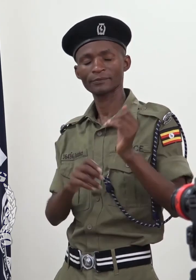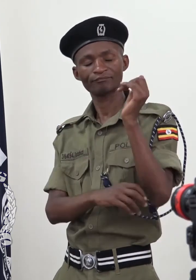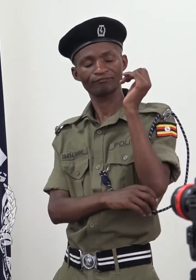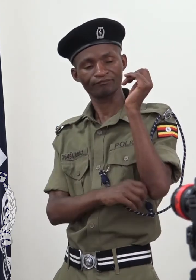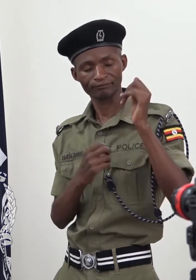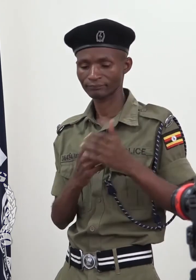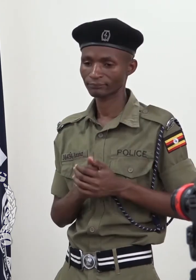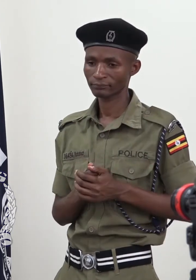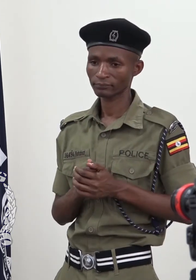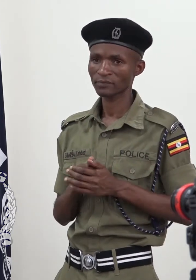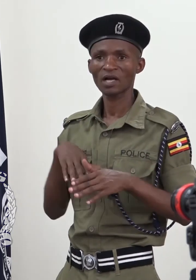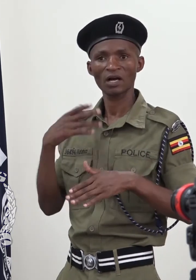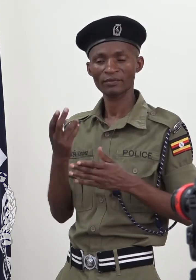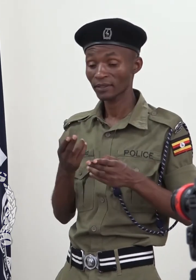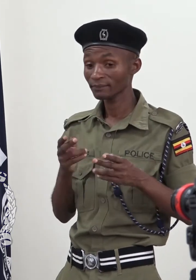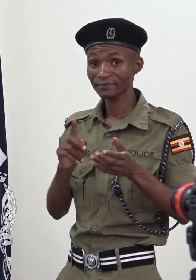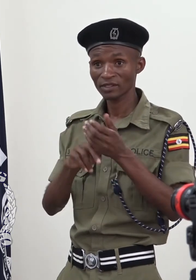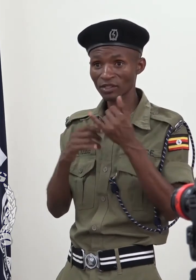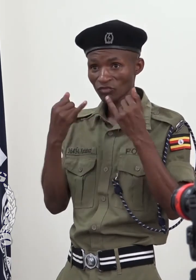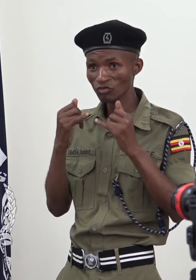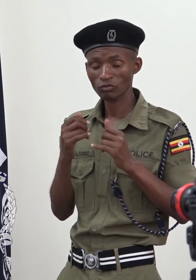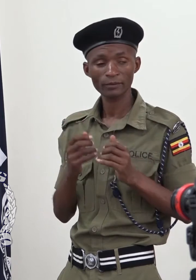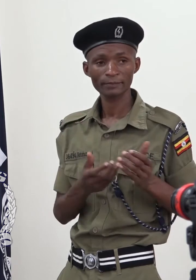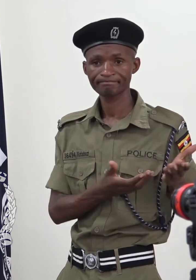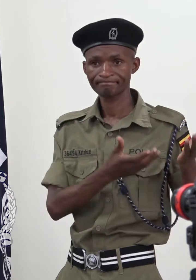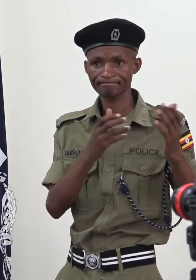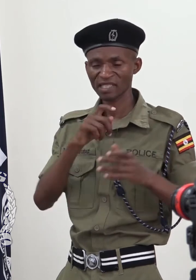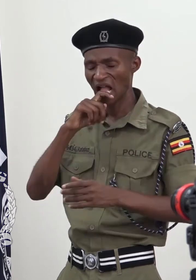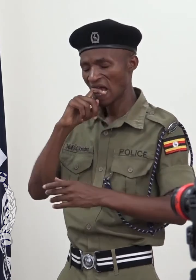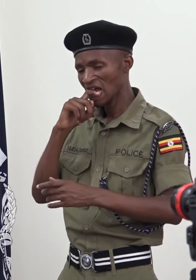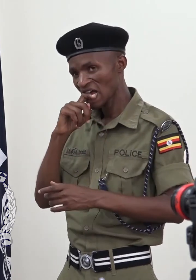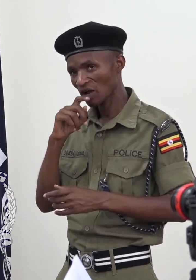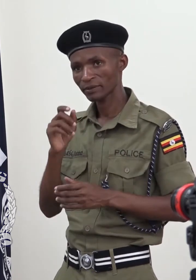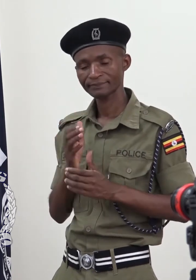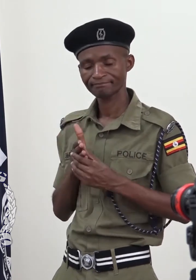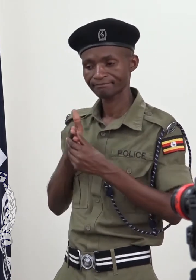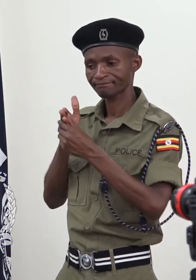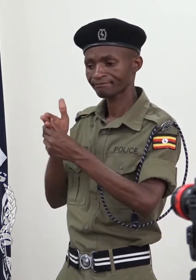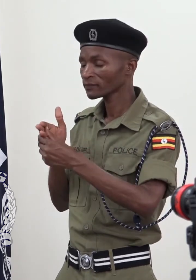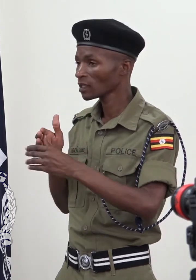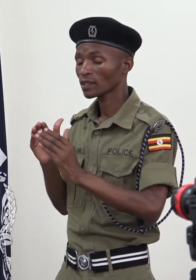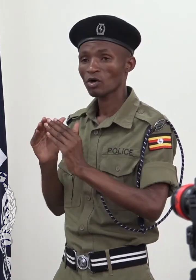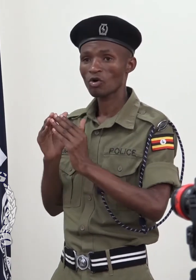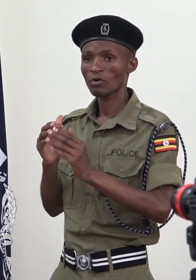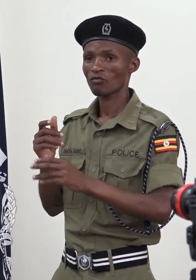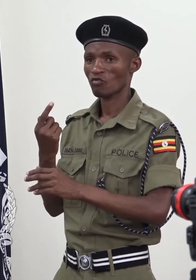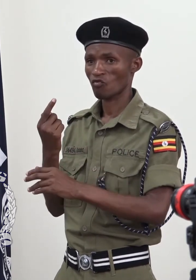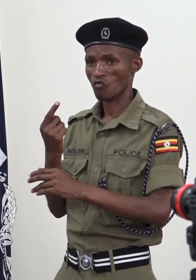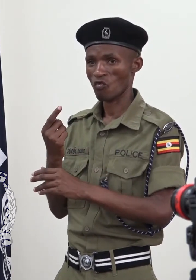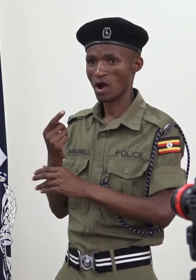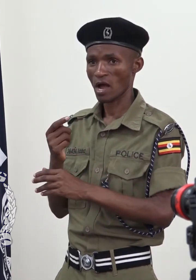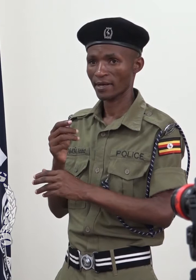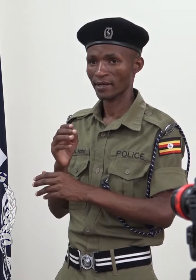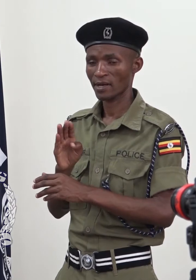As a result, we introduced the police canine dog, which led us to the home of Vutele Nelson, one of the